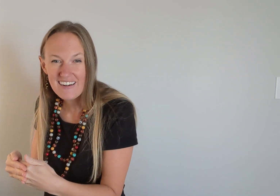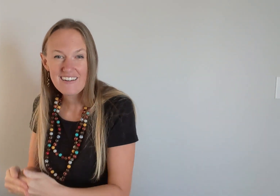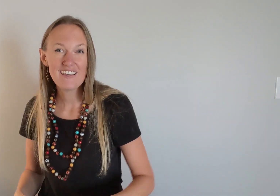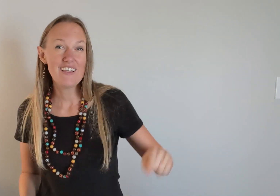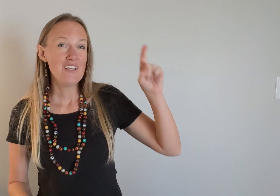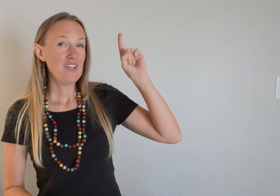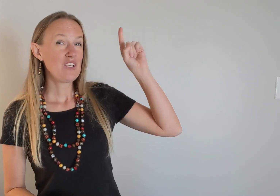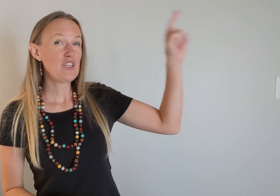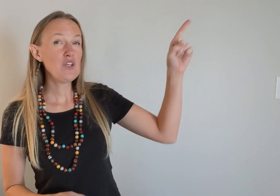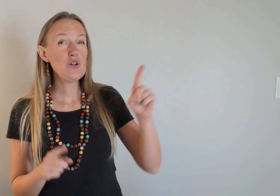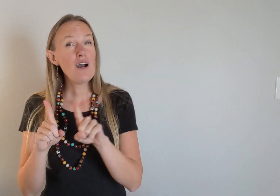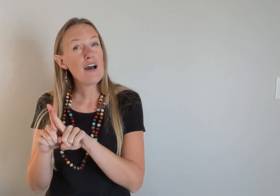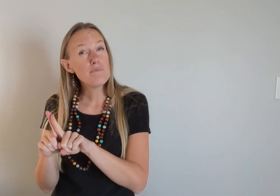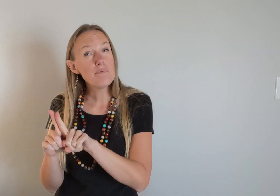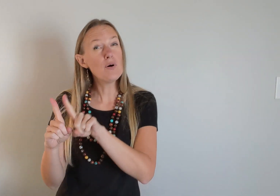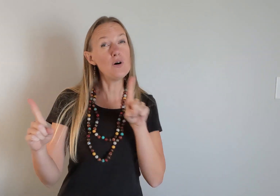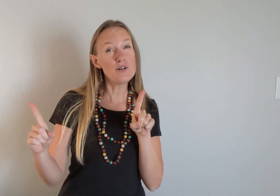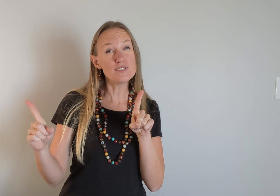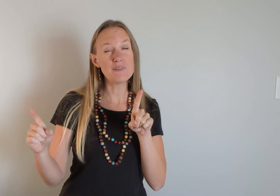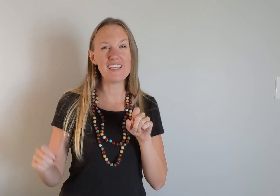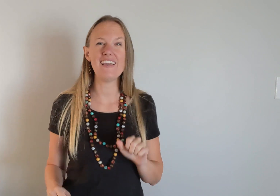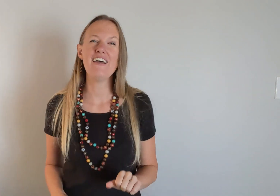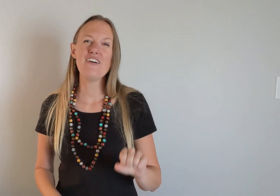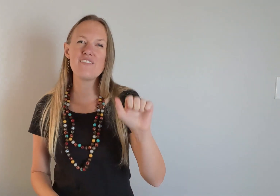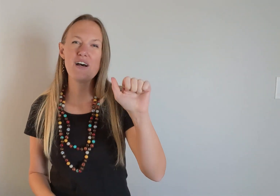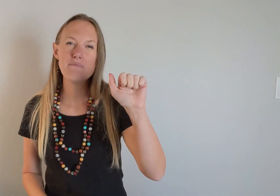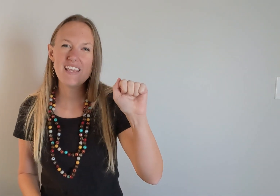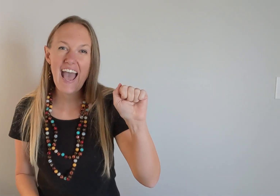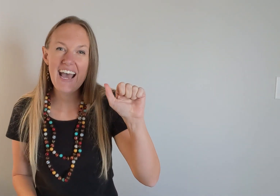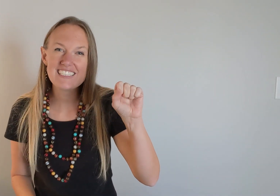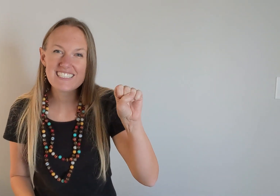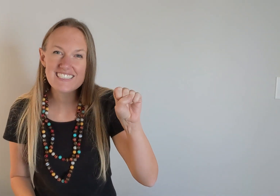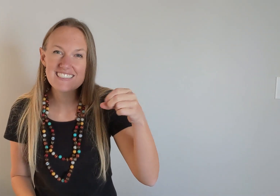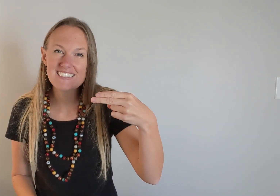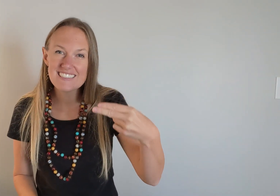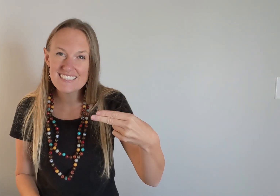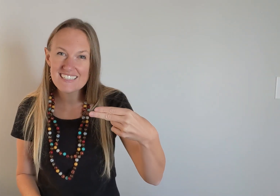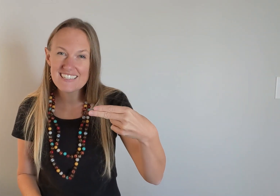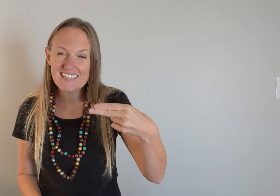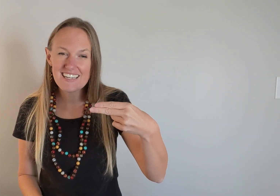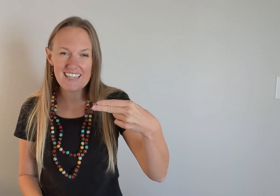near. You have pulled me from the ashes. Okay?